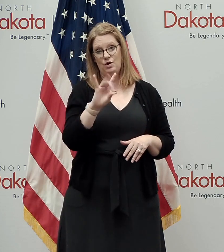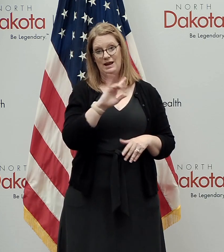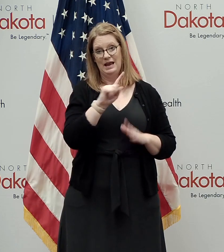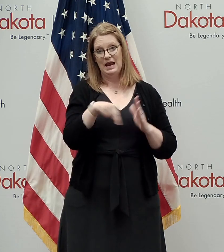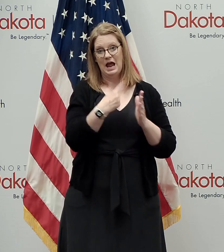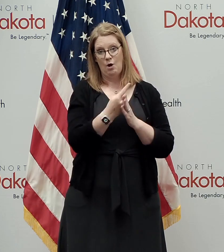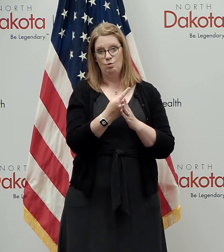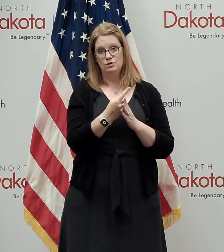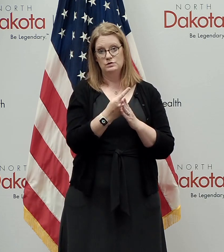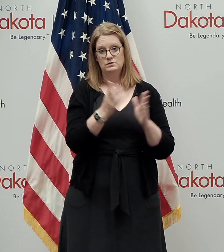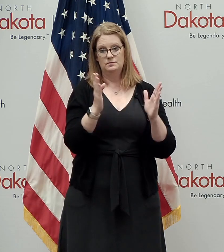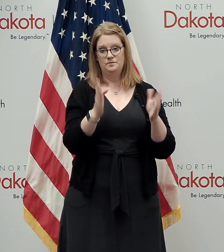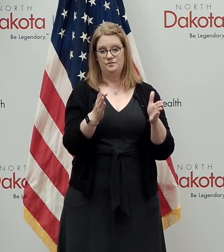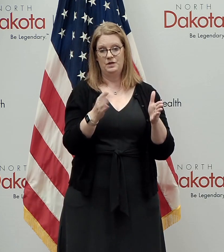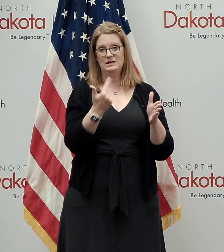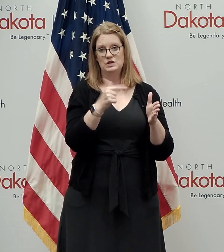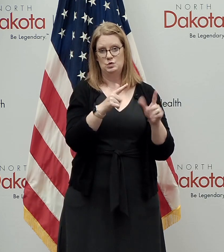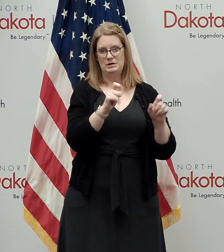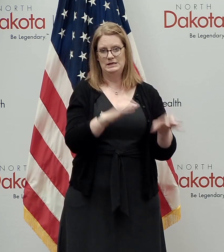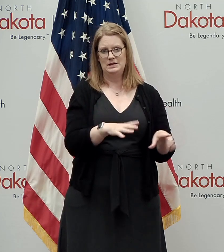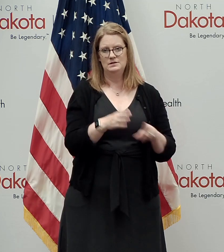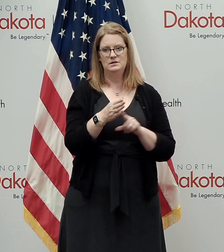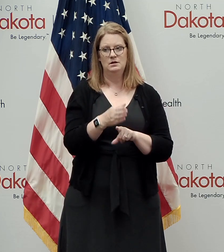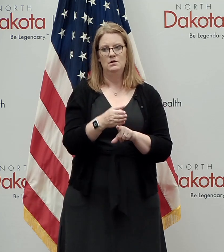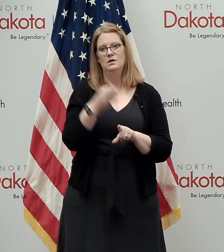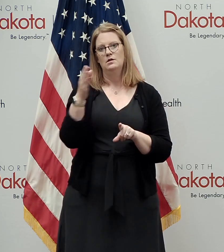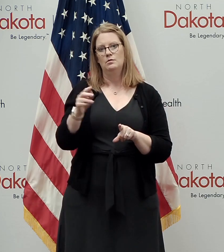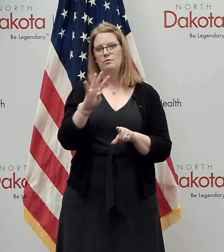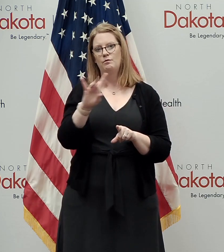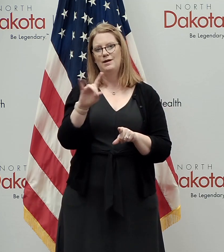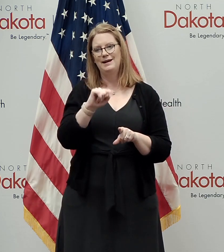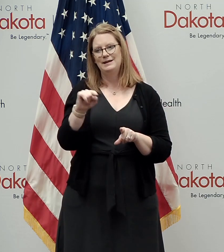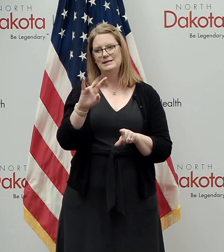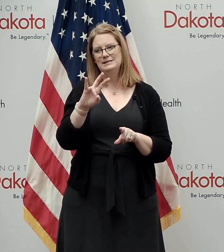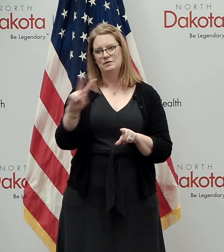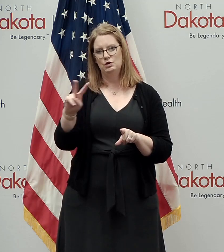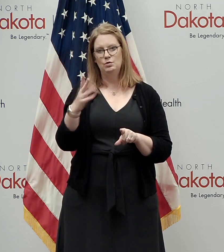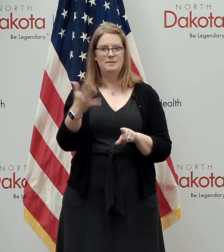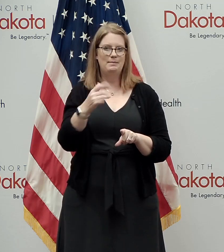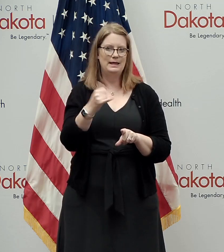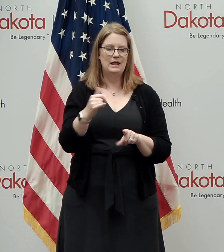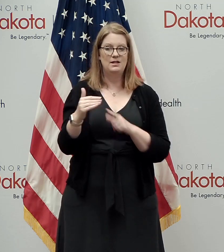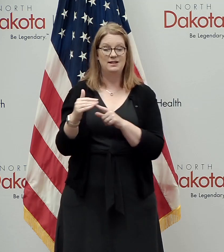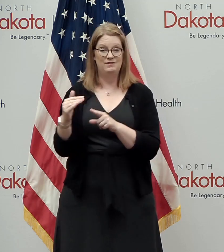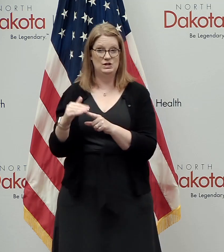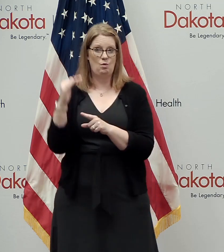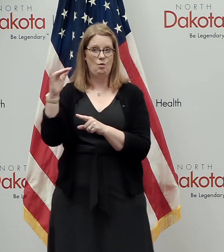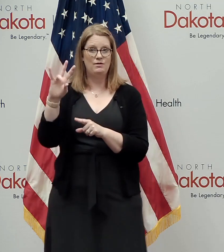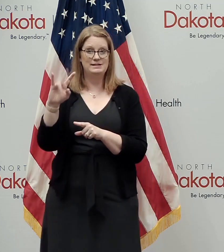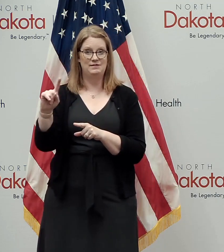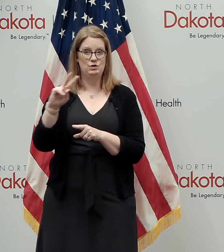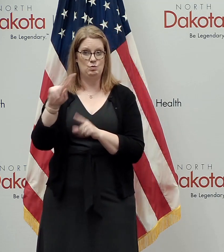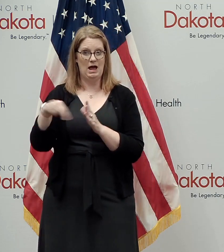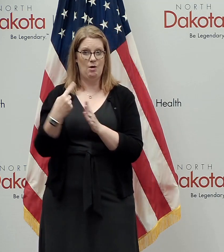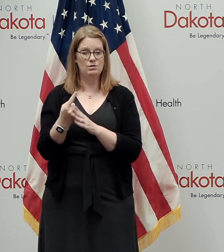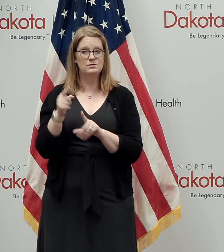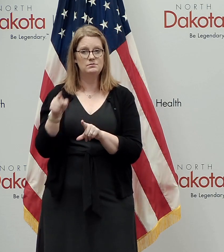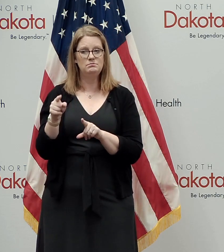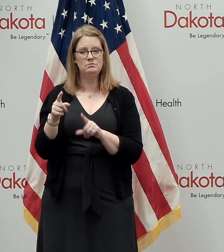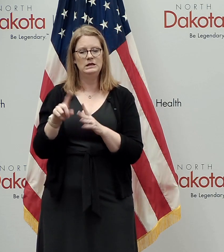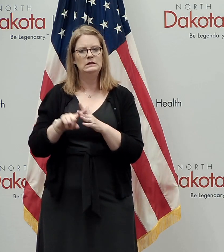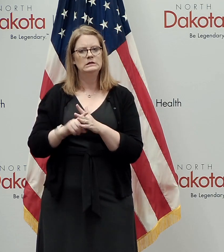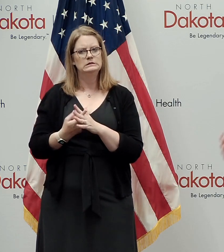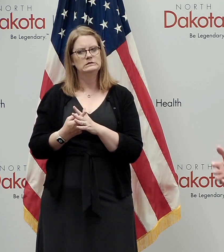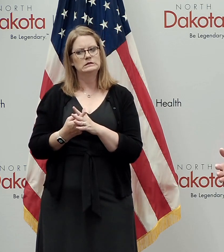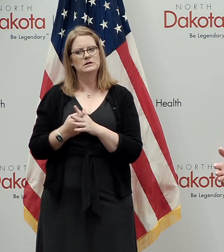Let's call that a green test. One that's 48 to 72 might be yellow. If it's over 72 hours, that starts